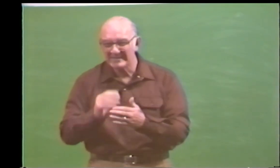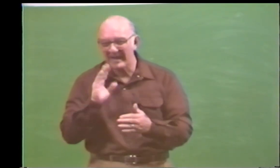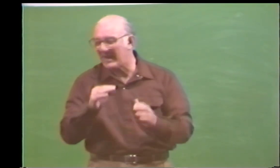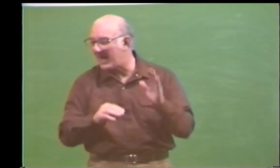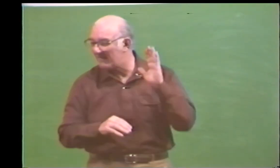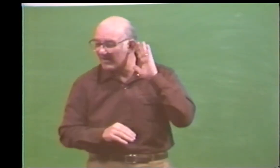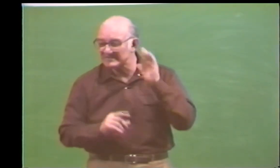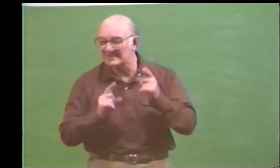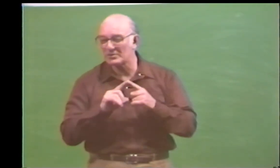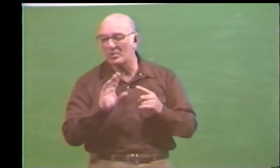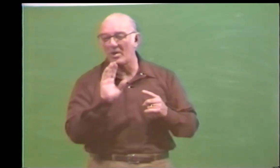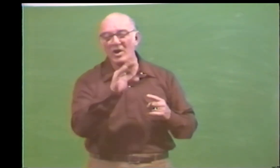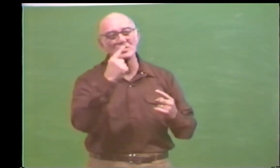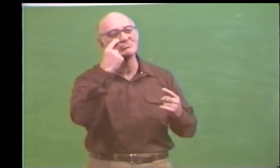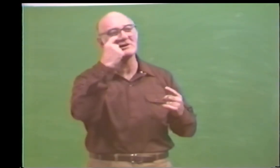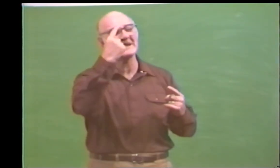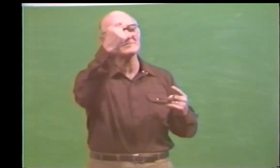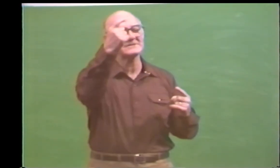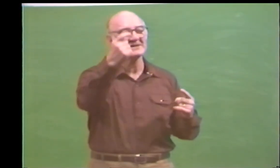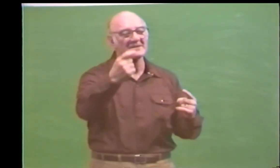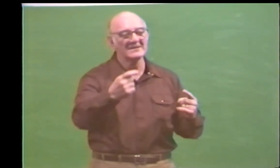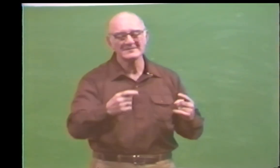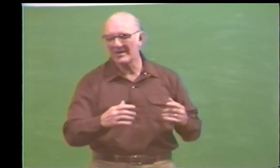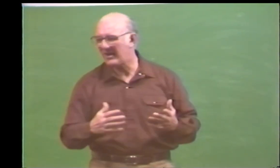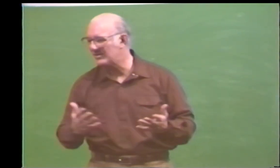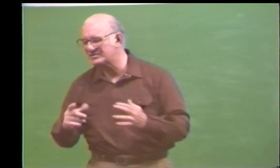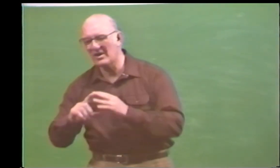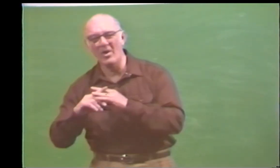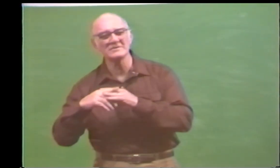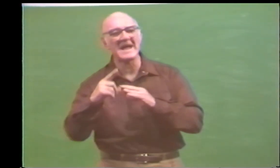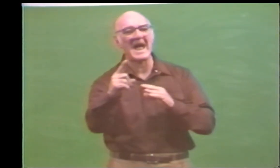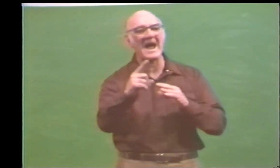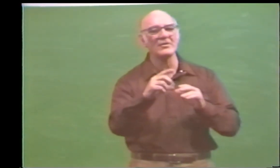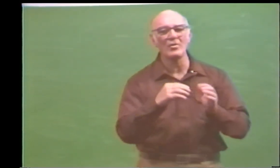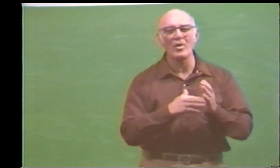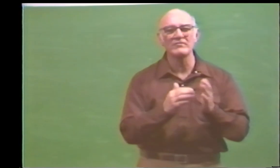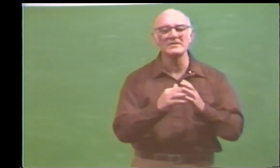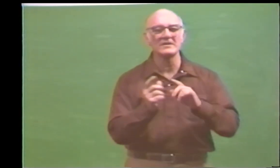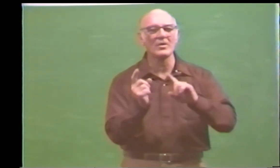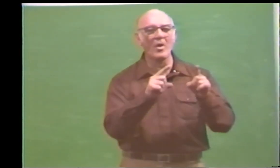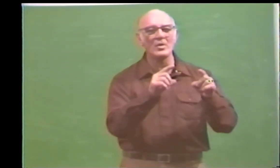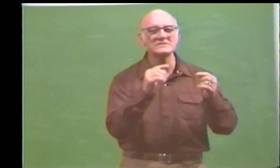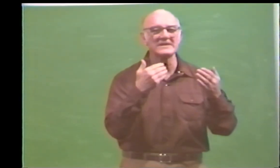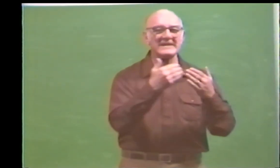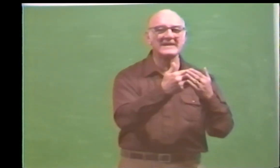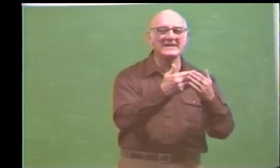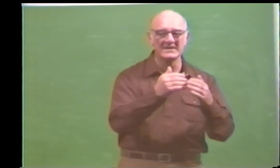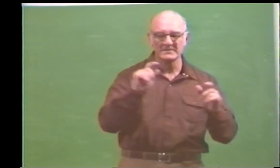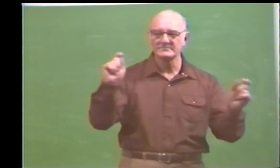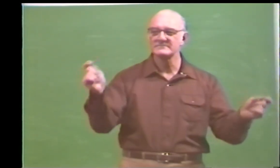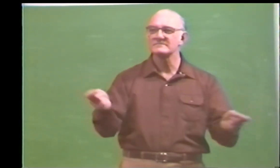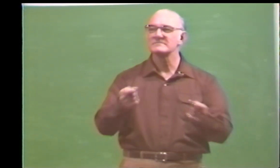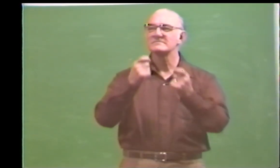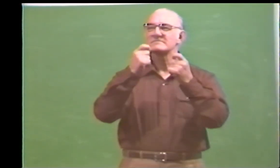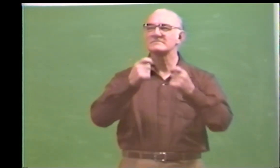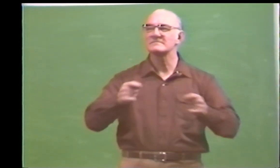They learn to listen to her dreams. So she goes out, often goes near